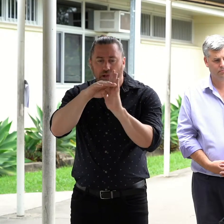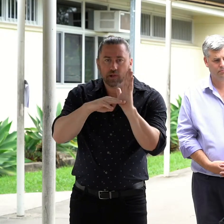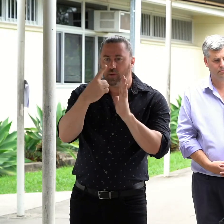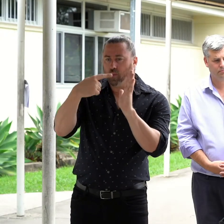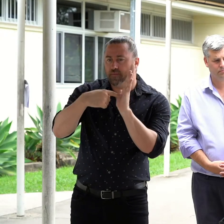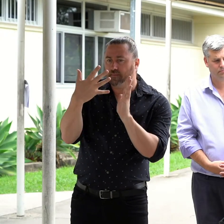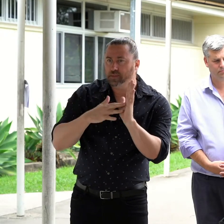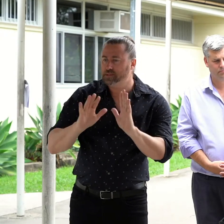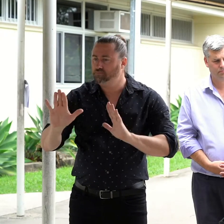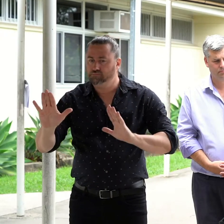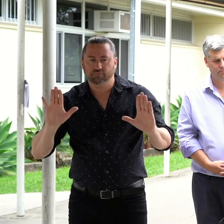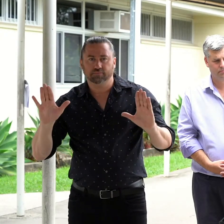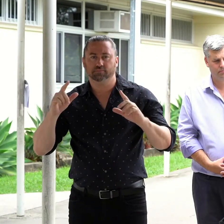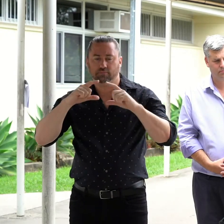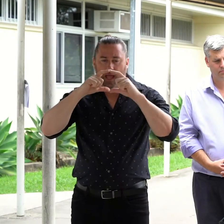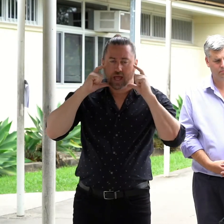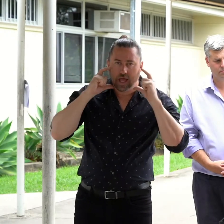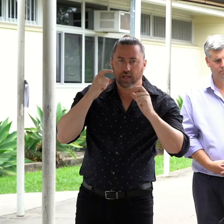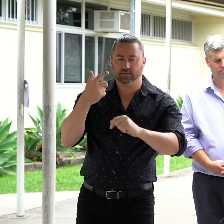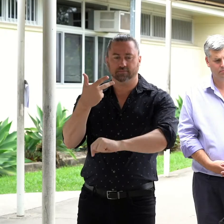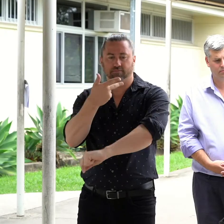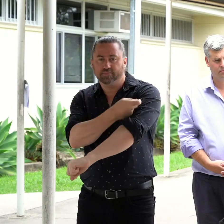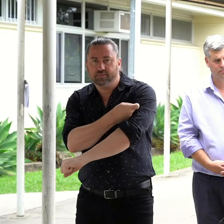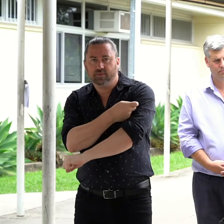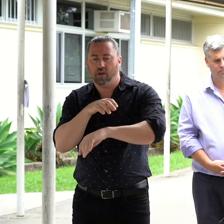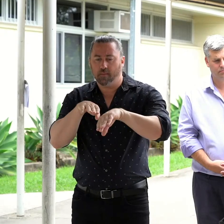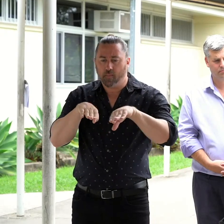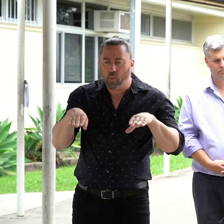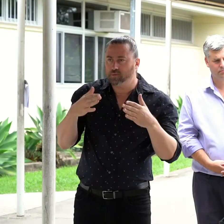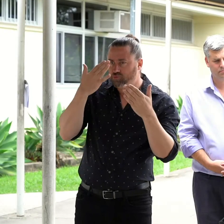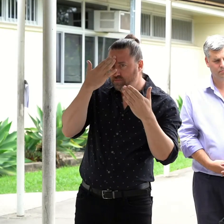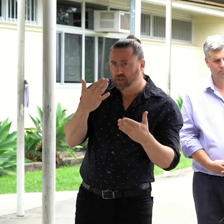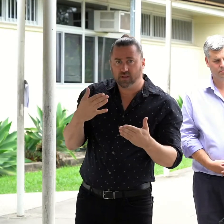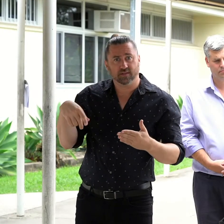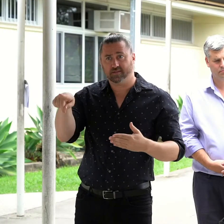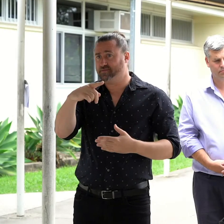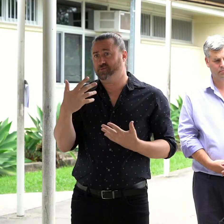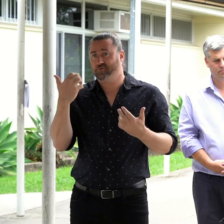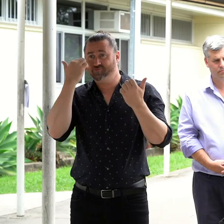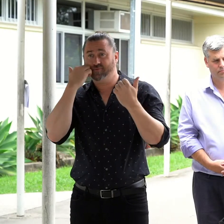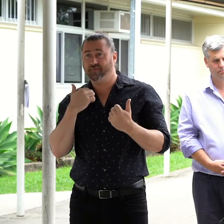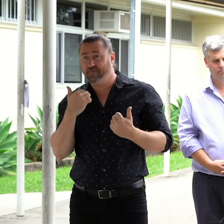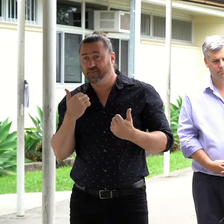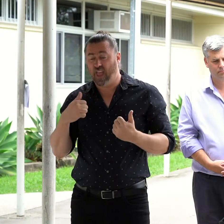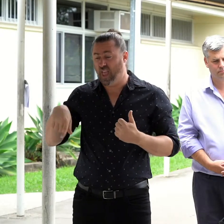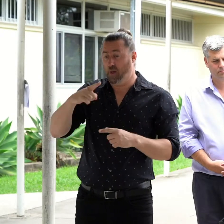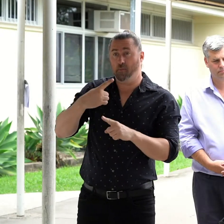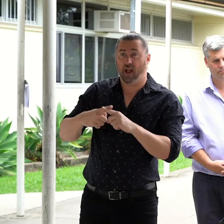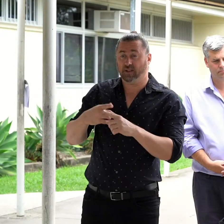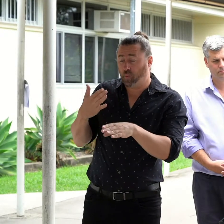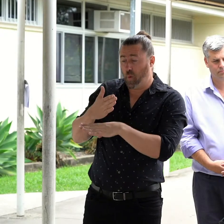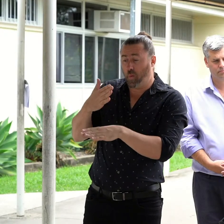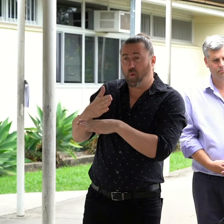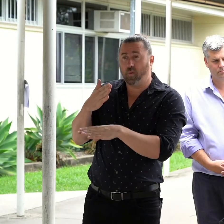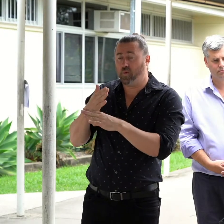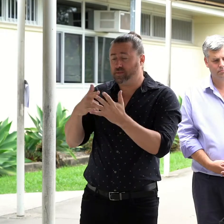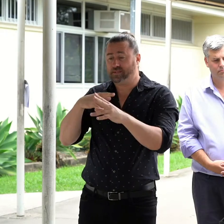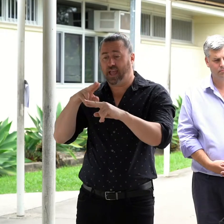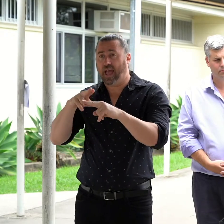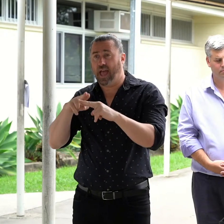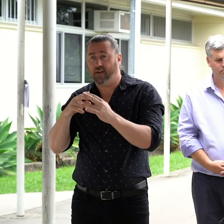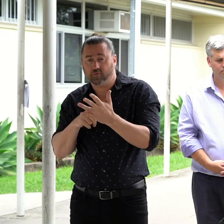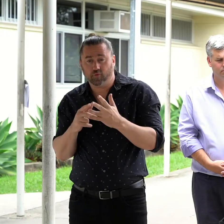gone out and get vaccinated, they've followed the border restrictions, and it's a testament to the work of our public health units and clinical staff as well,